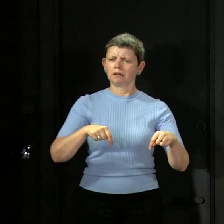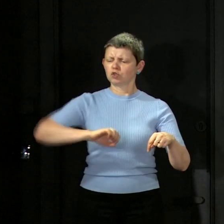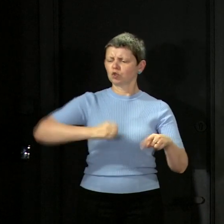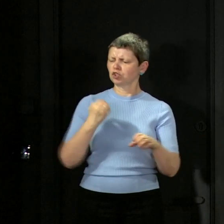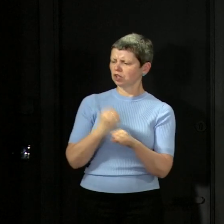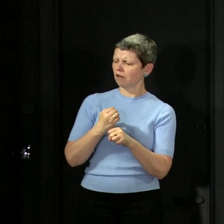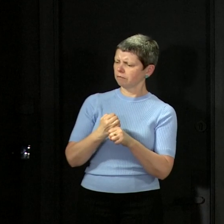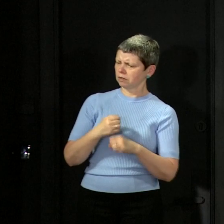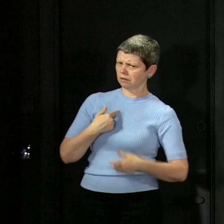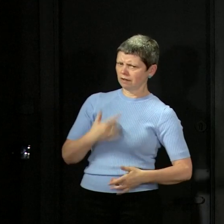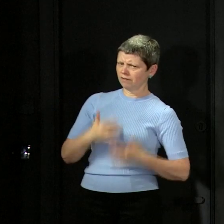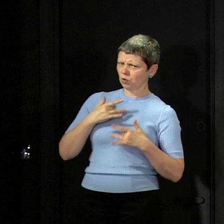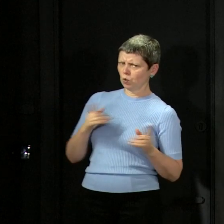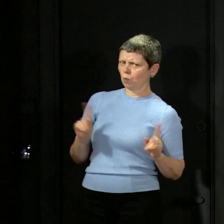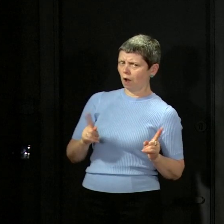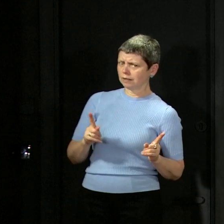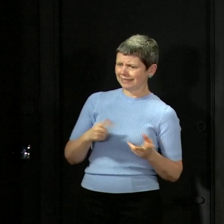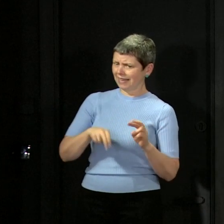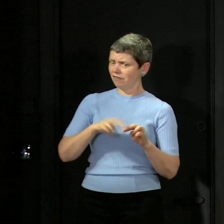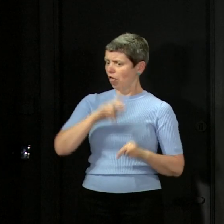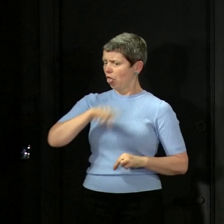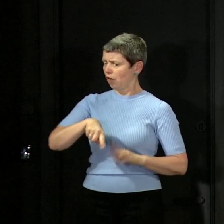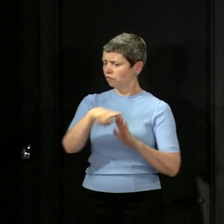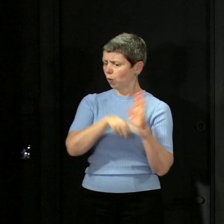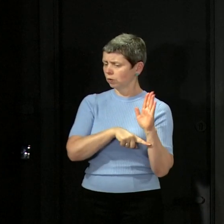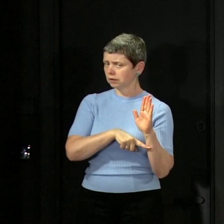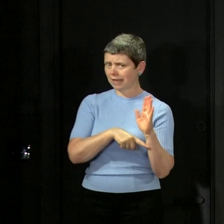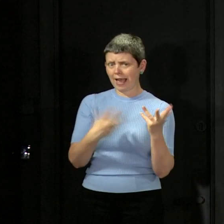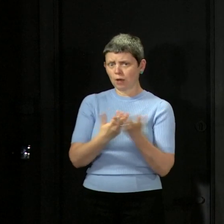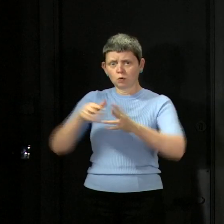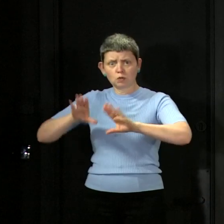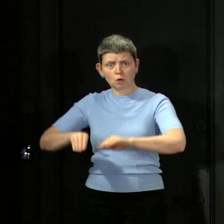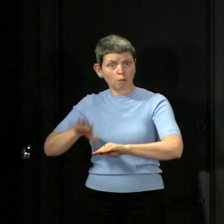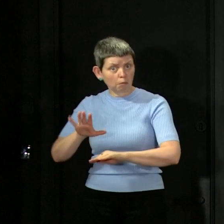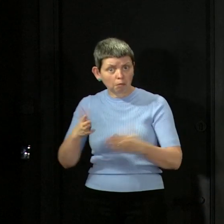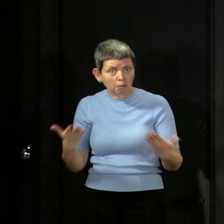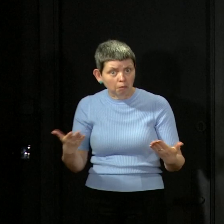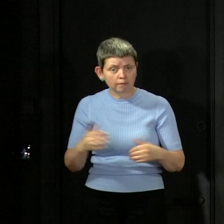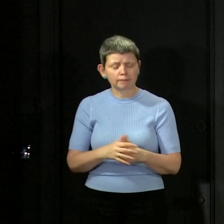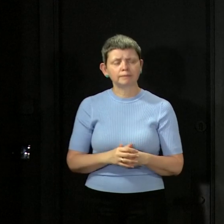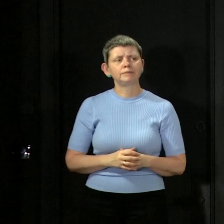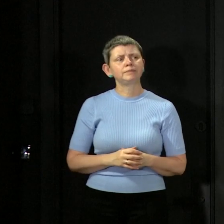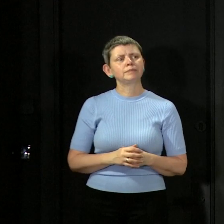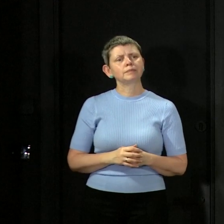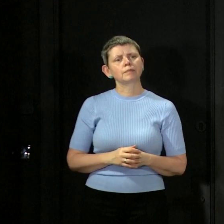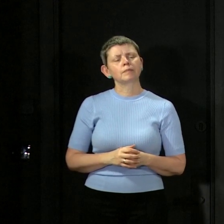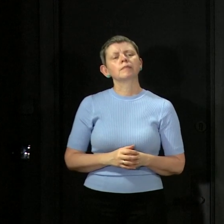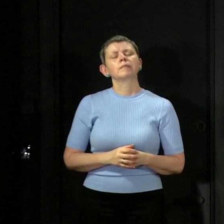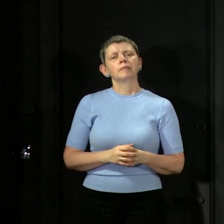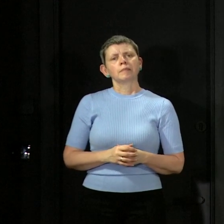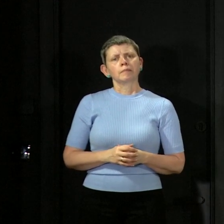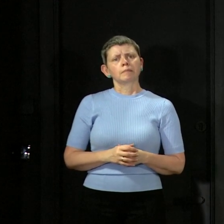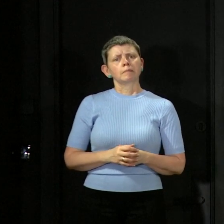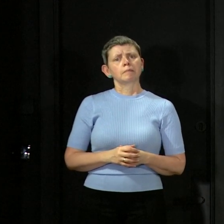not within the rules, what can be done to deal with people making that journey? Well, I've